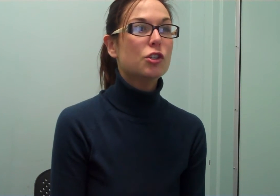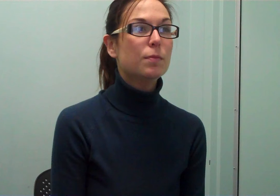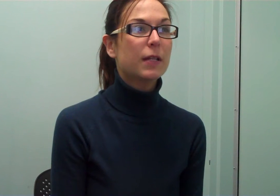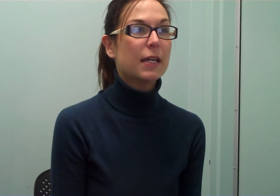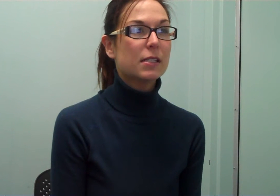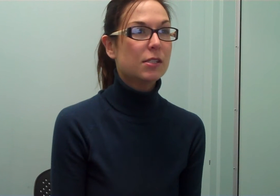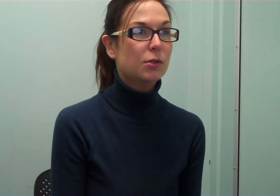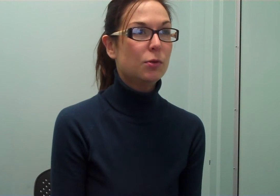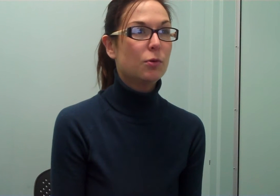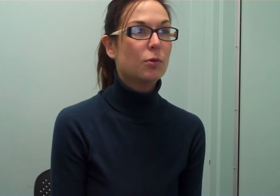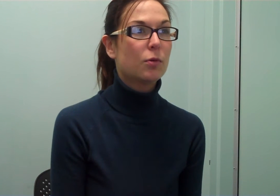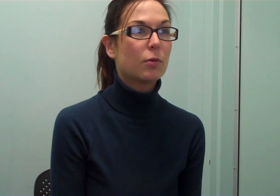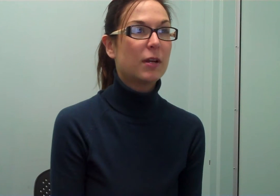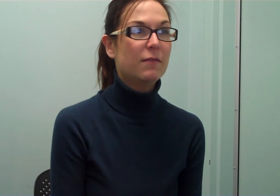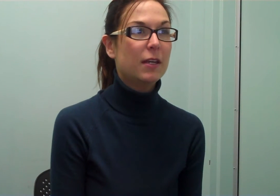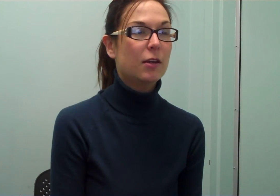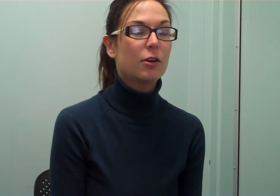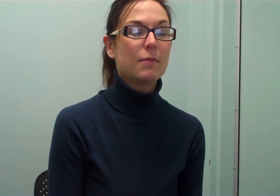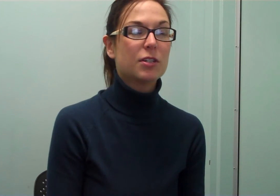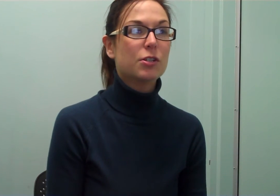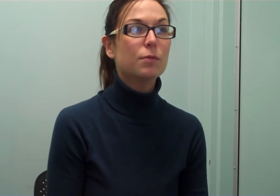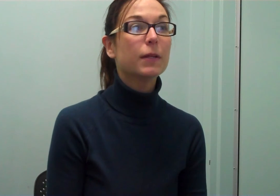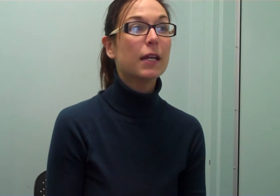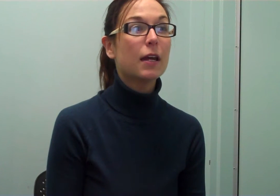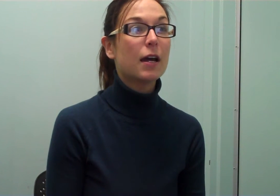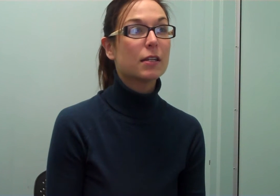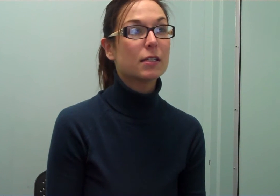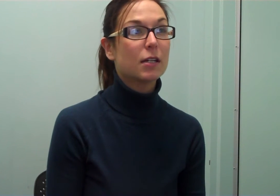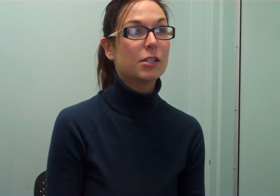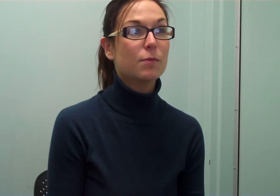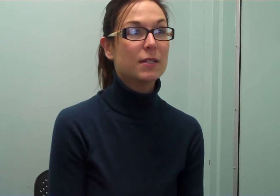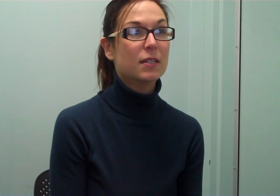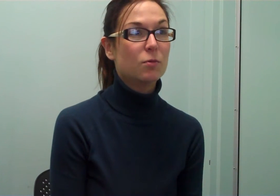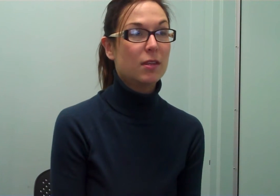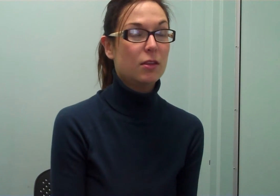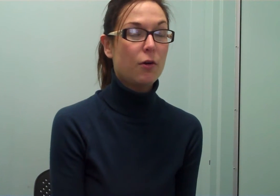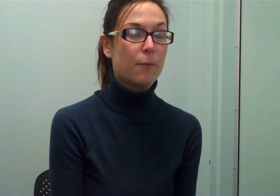Do you plan to do you plan on conducting your business within the home?